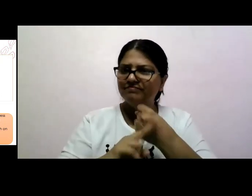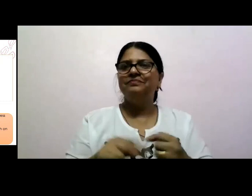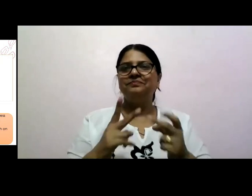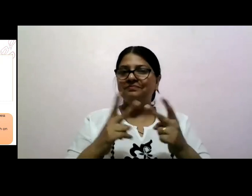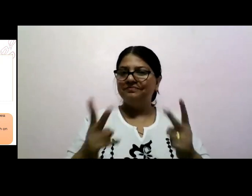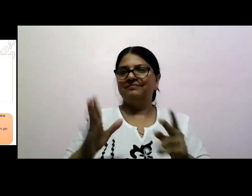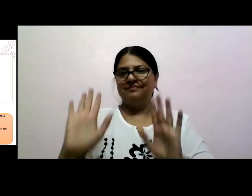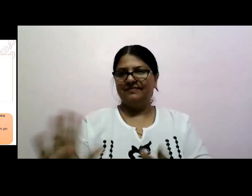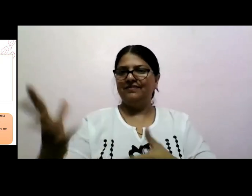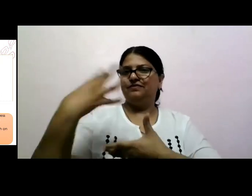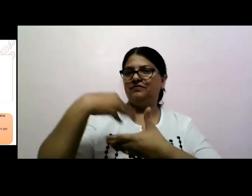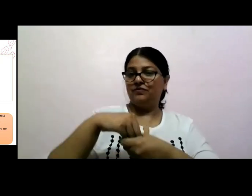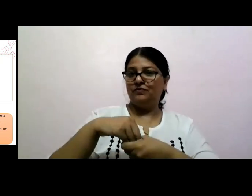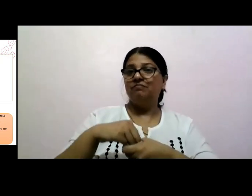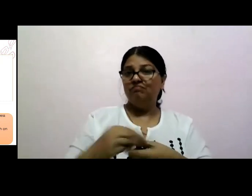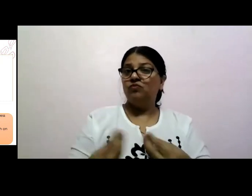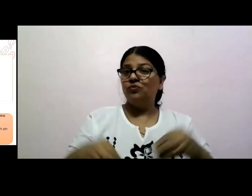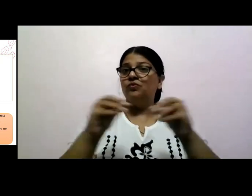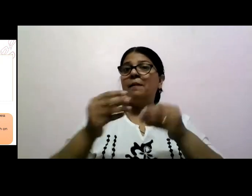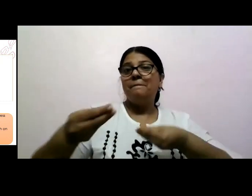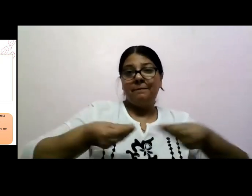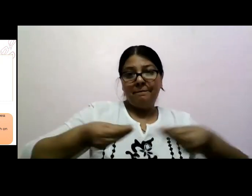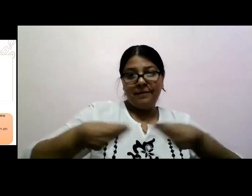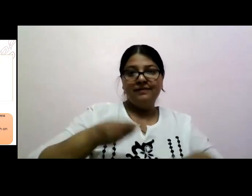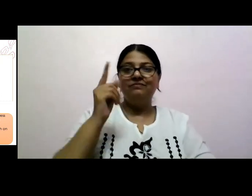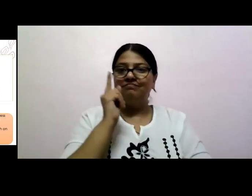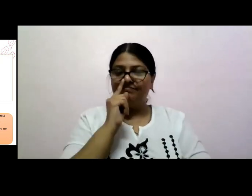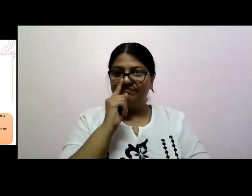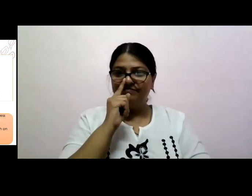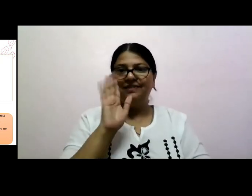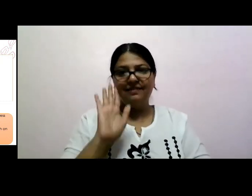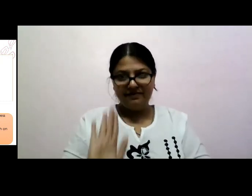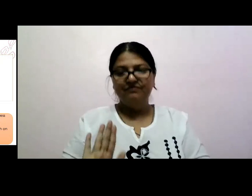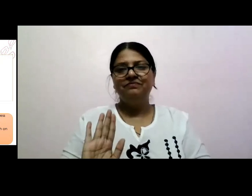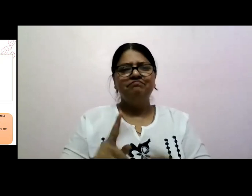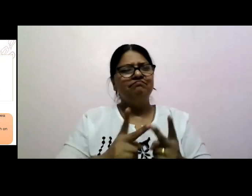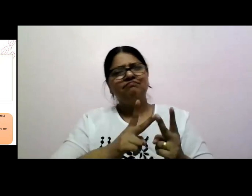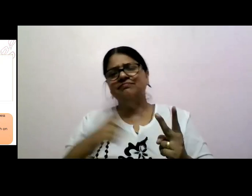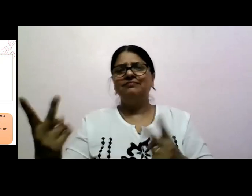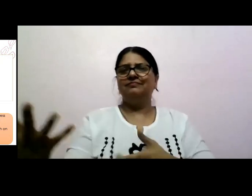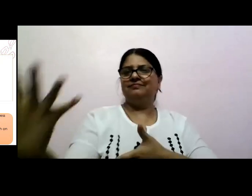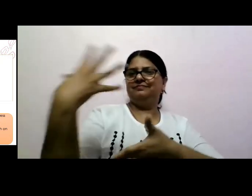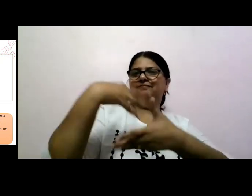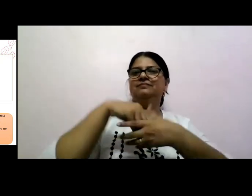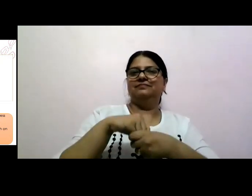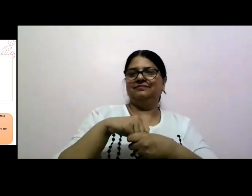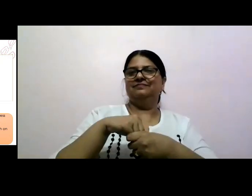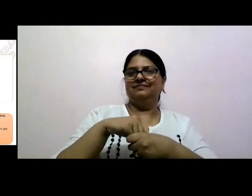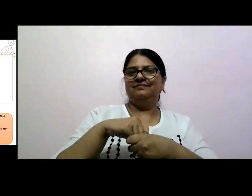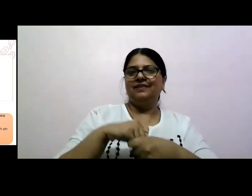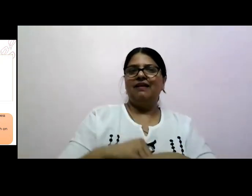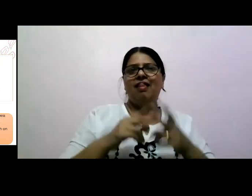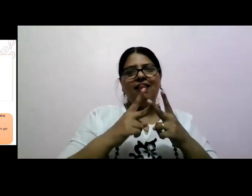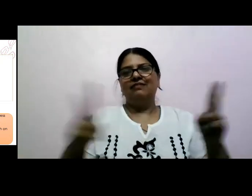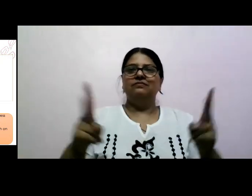have different deaf leaders like Tushar, who are a part of our board, and a woman with business knowledge. So we